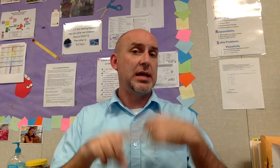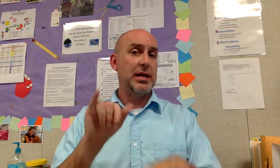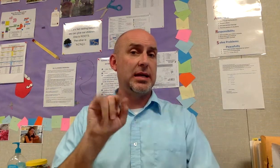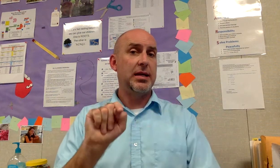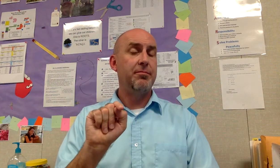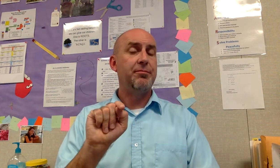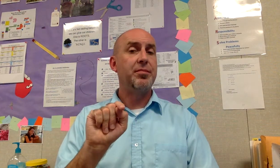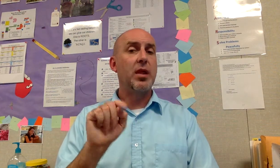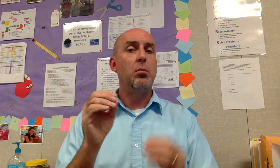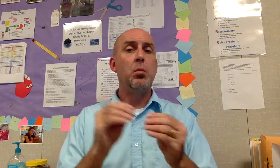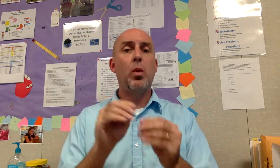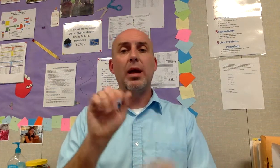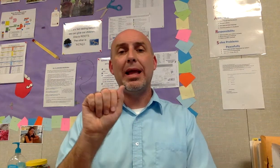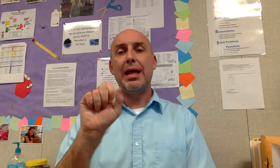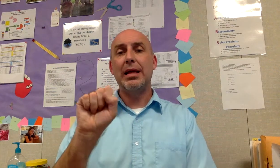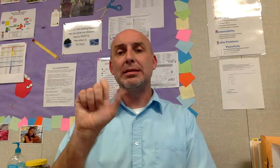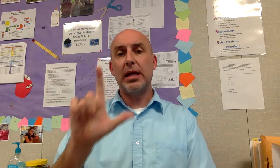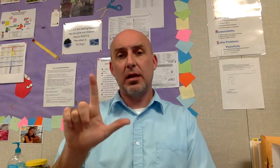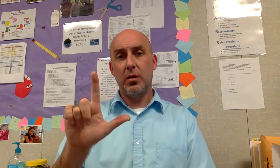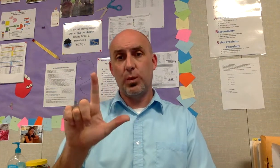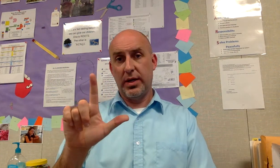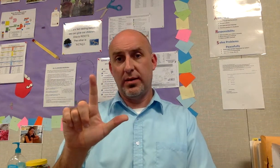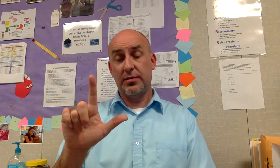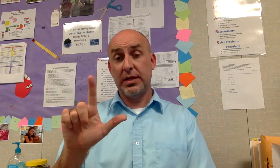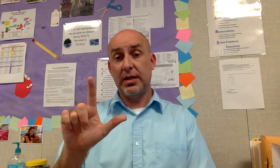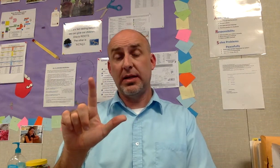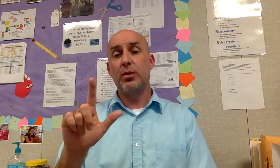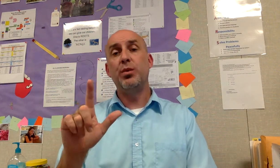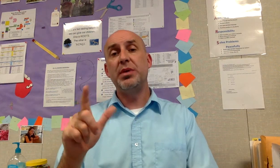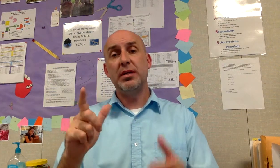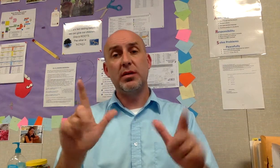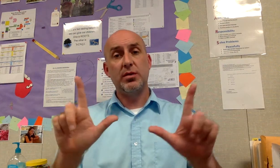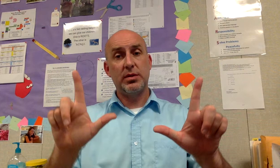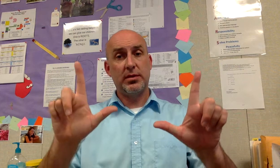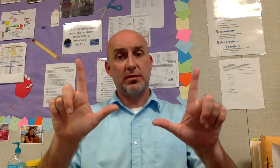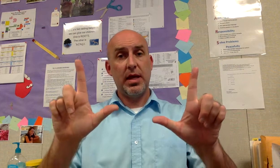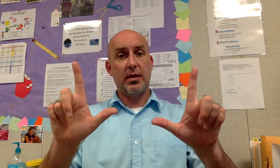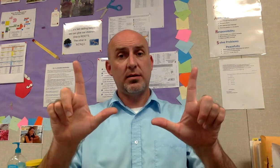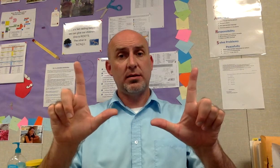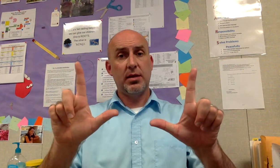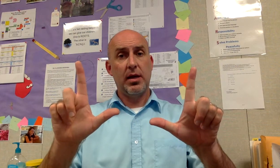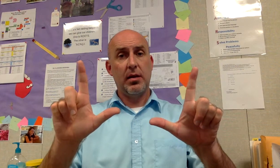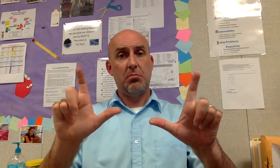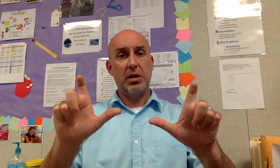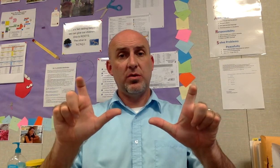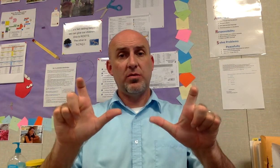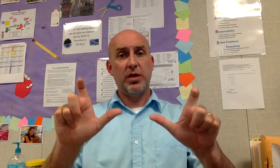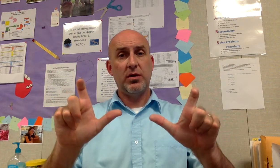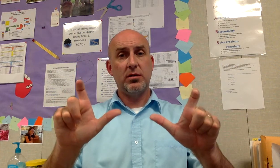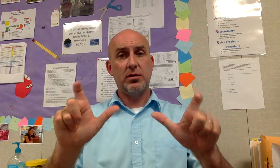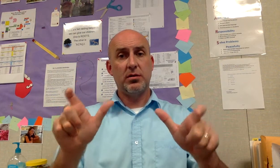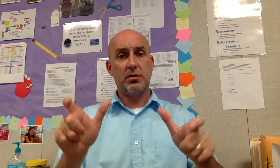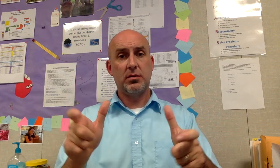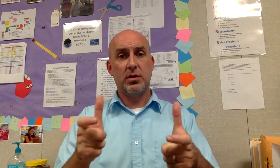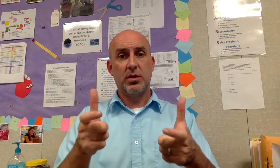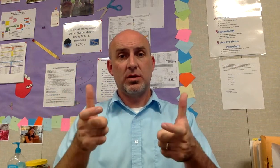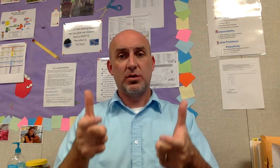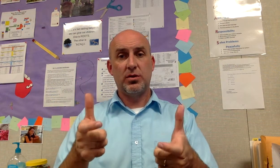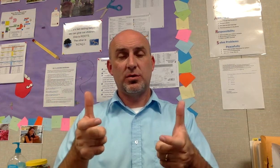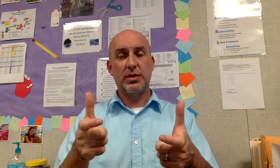signing it. A more ASL way of signing it would be to use L's, bend your fingers, turn your wrists